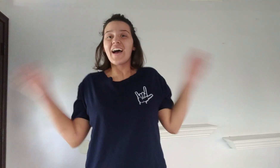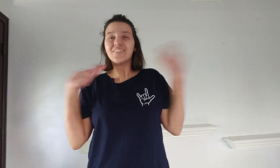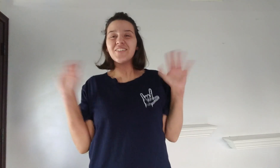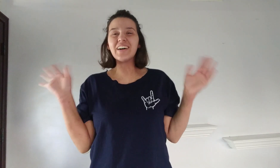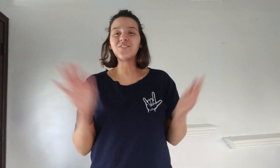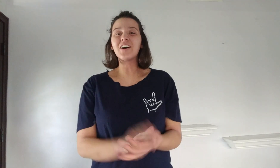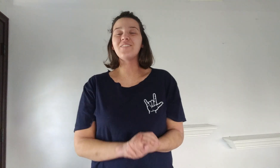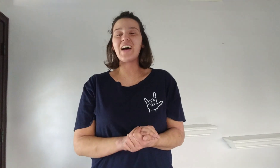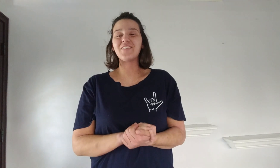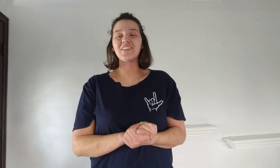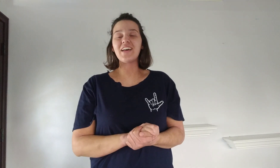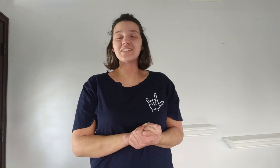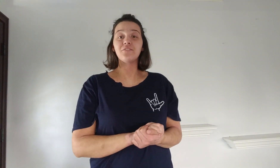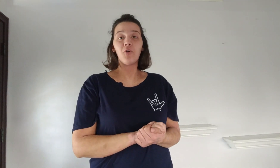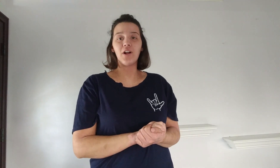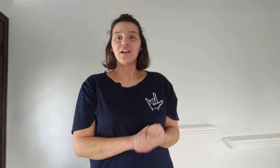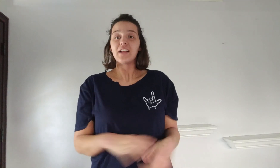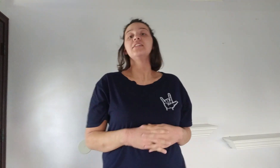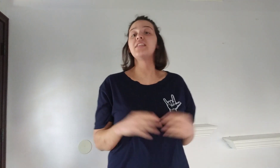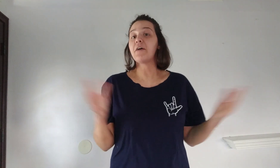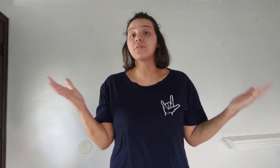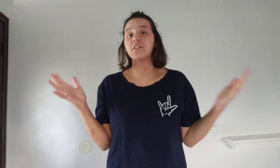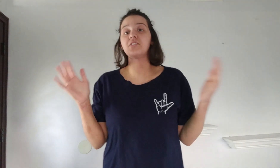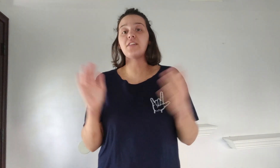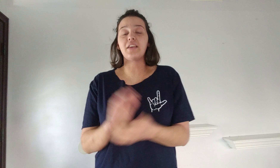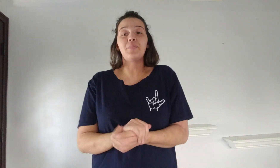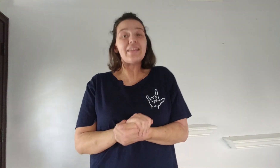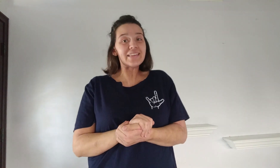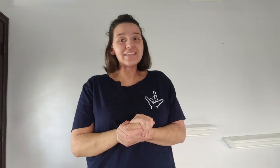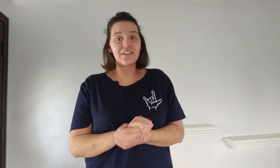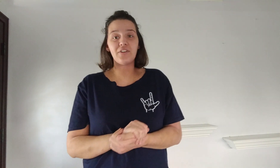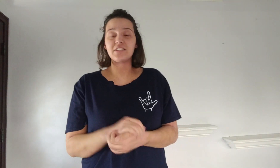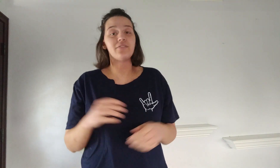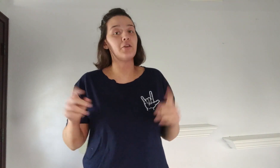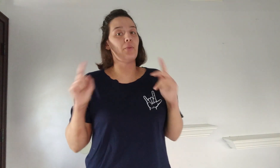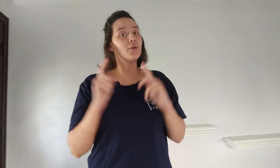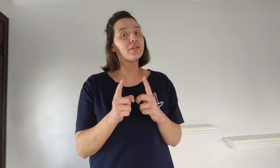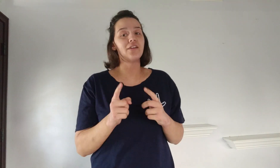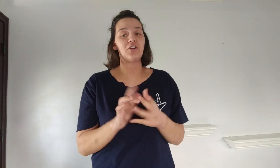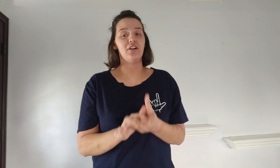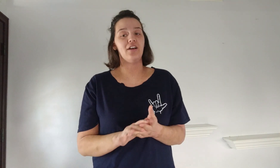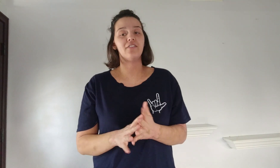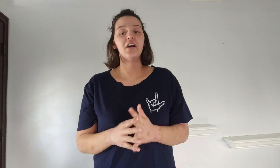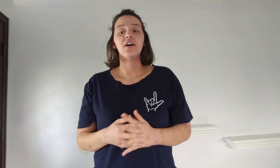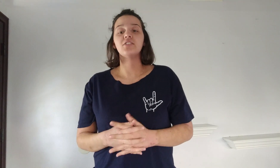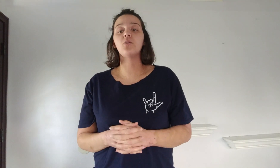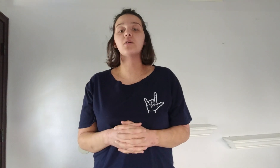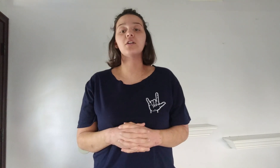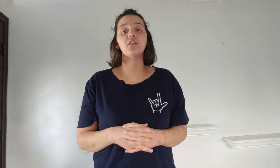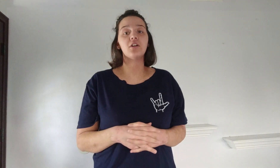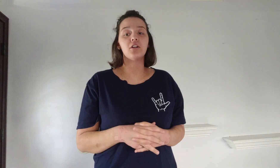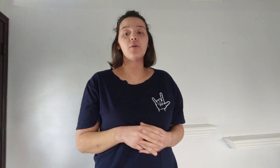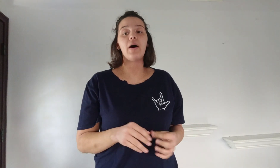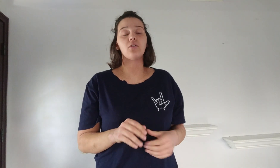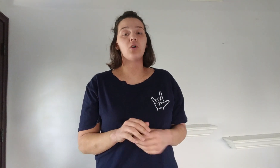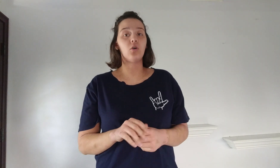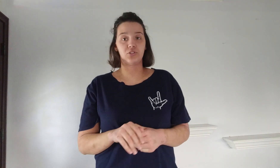Hi everyone, welcome back for lesson 4. Today we're going to learn something completely different, something you probably never heard of. So we're going to learn about